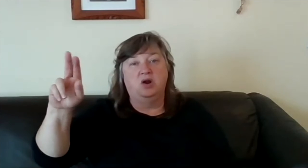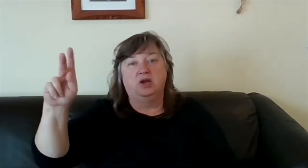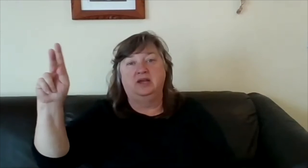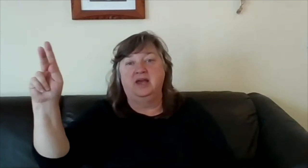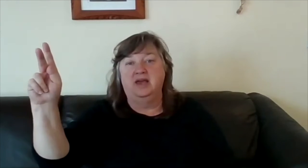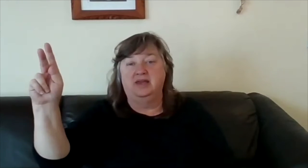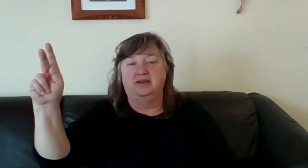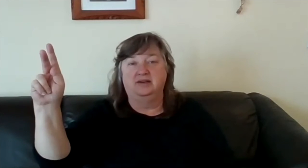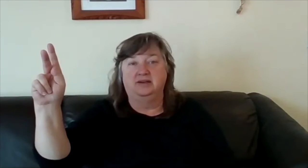P-A-R-K.